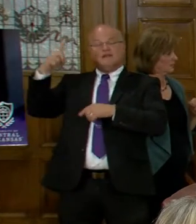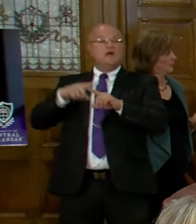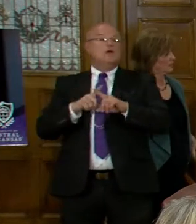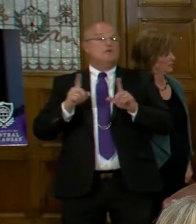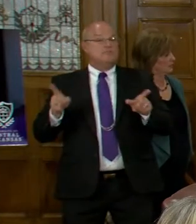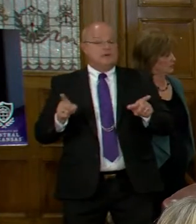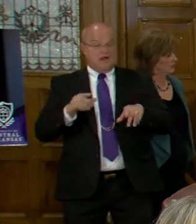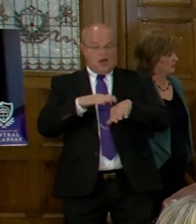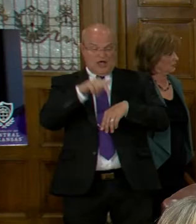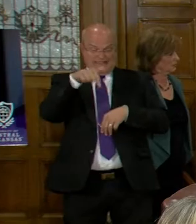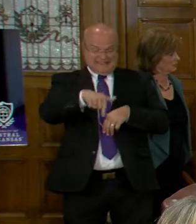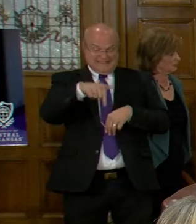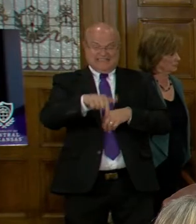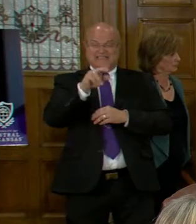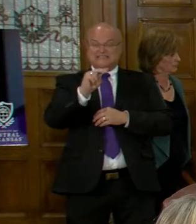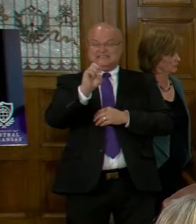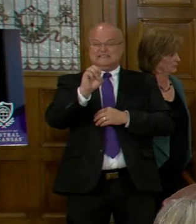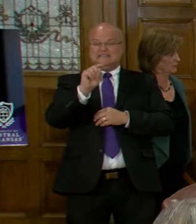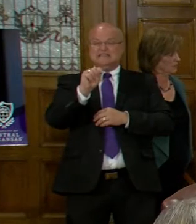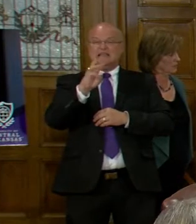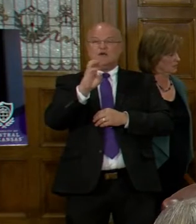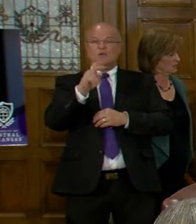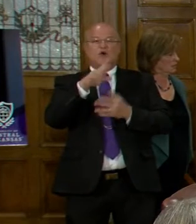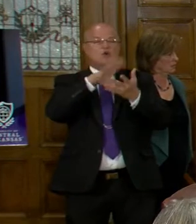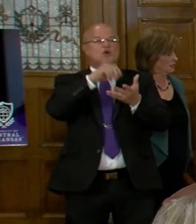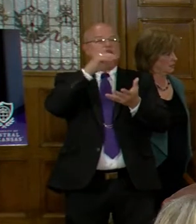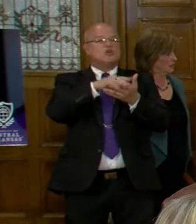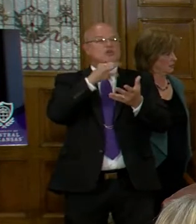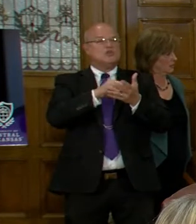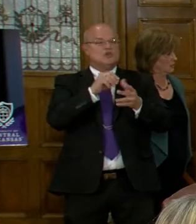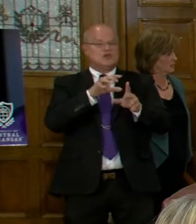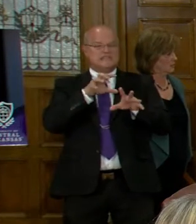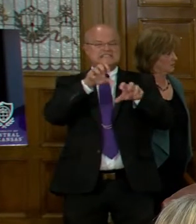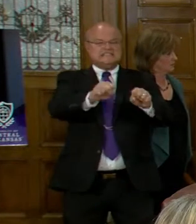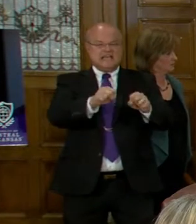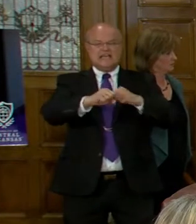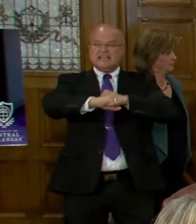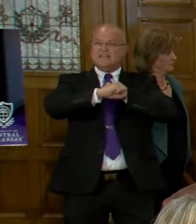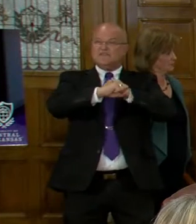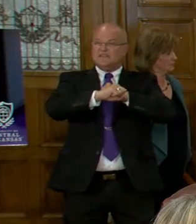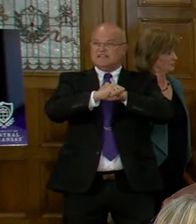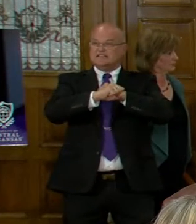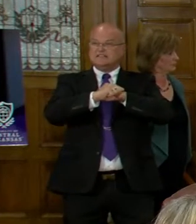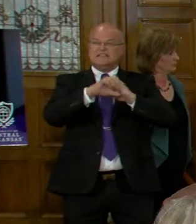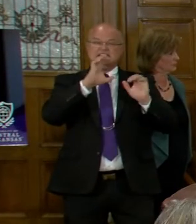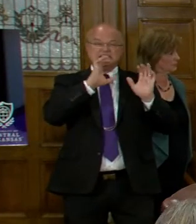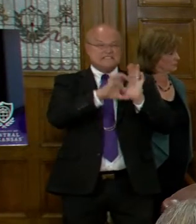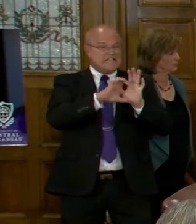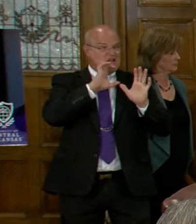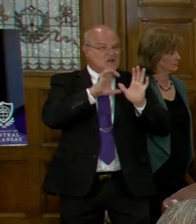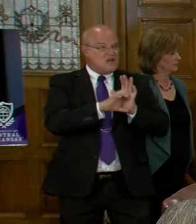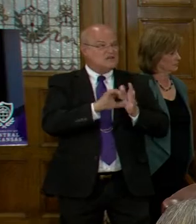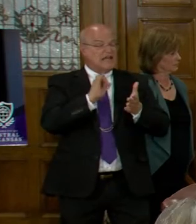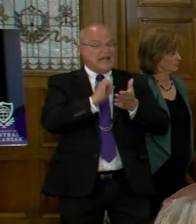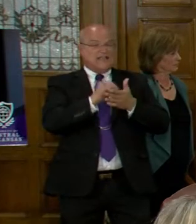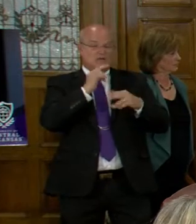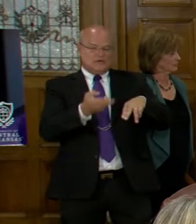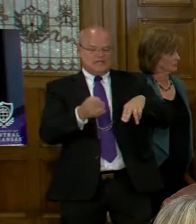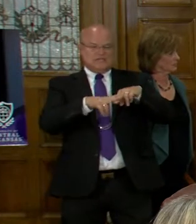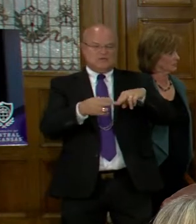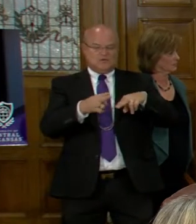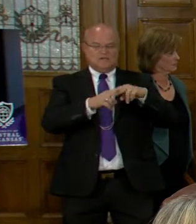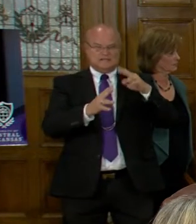But on this network, you can run attack and defense scenarios, and you can run scenarios that increase